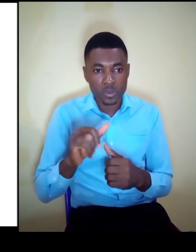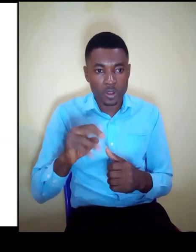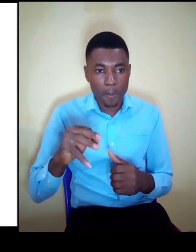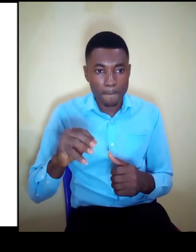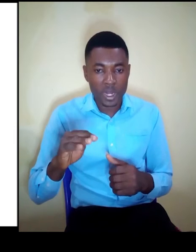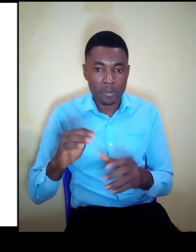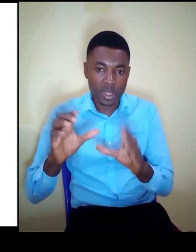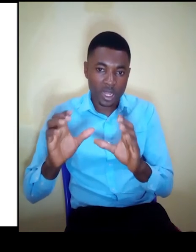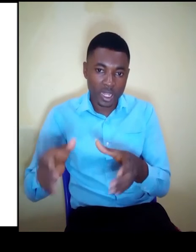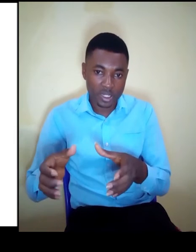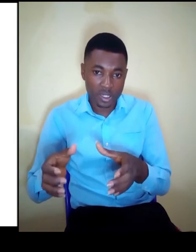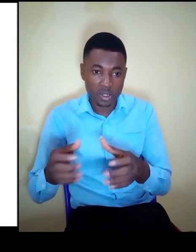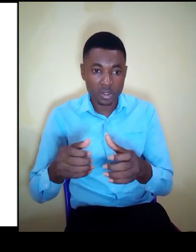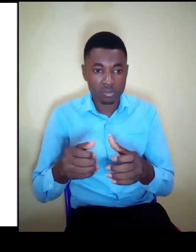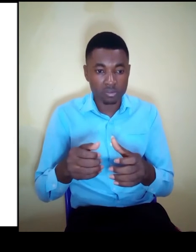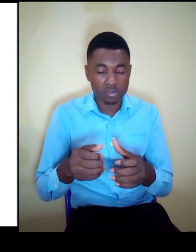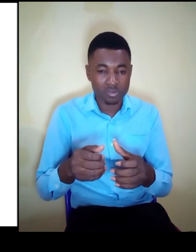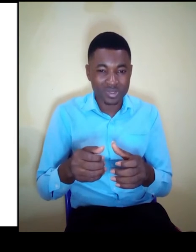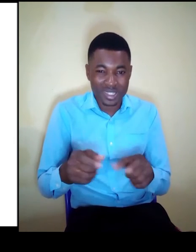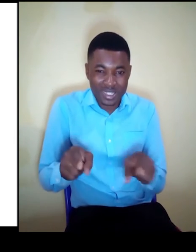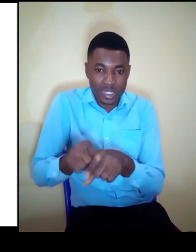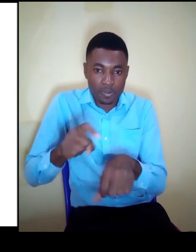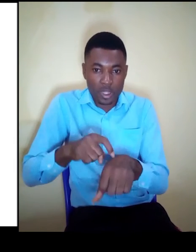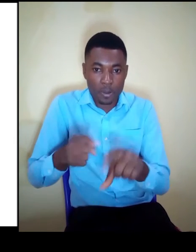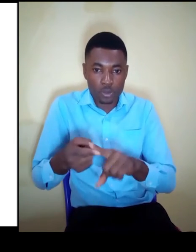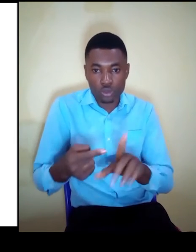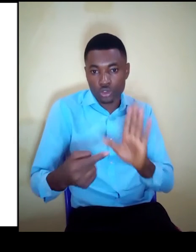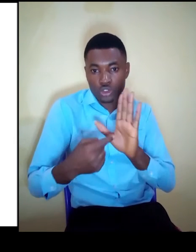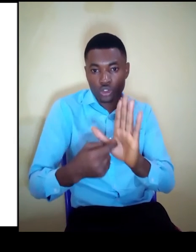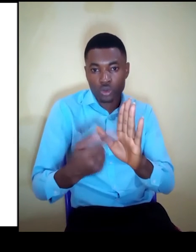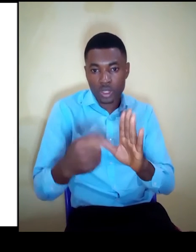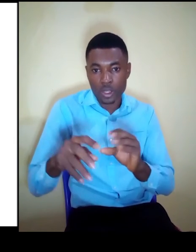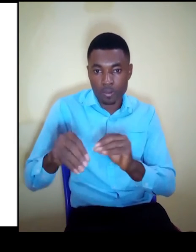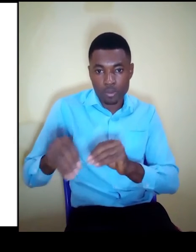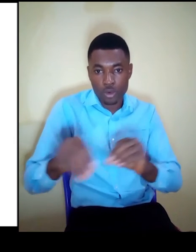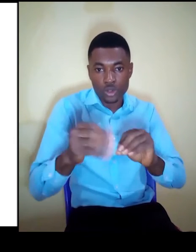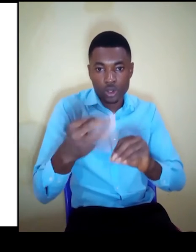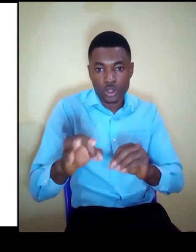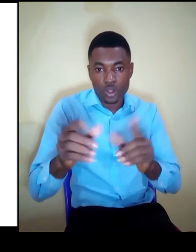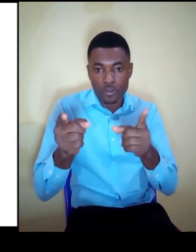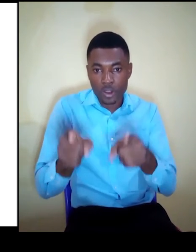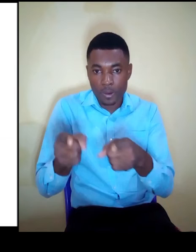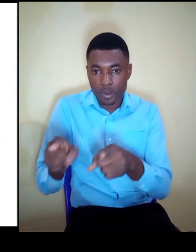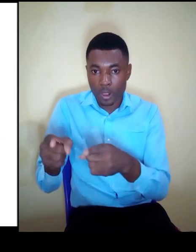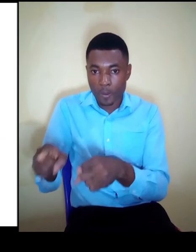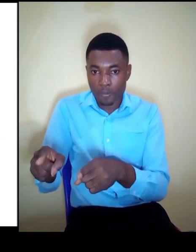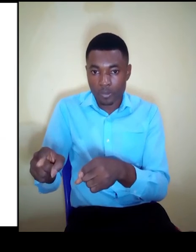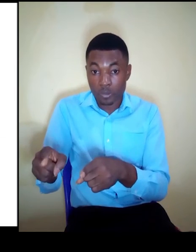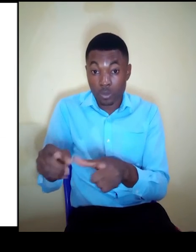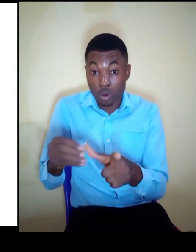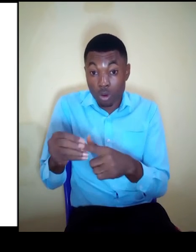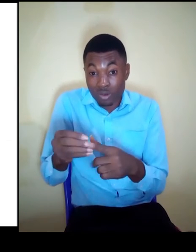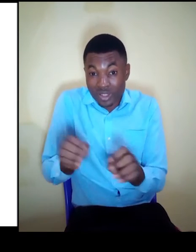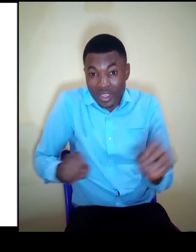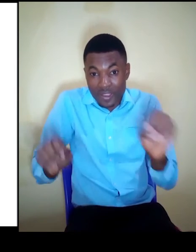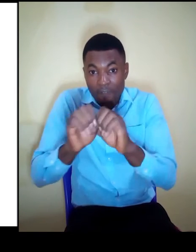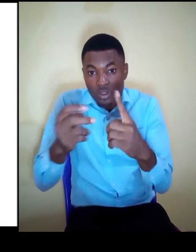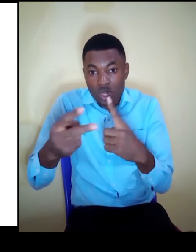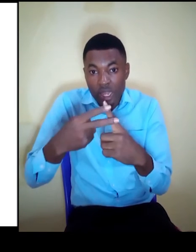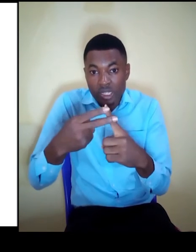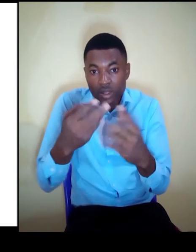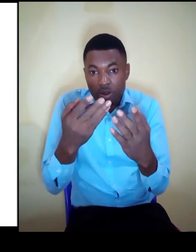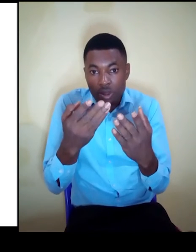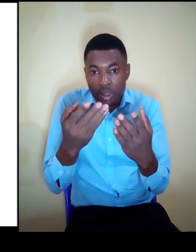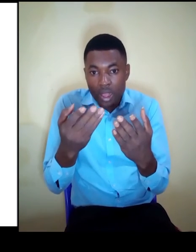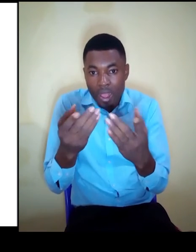concurrently to express the motion of events or even lexical items as expressed in the lexical sign go. So